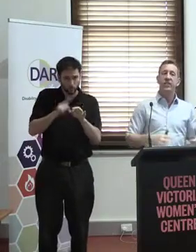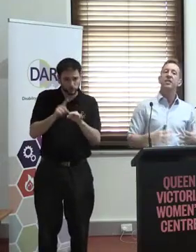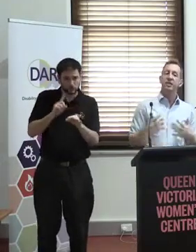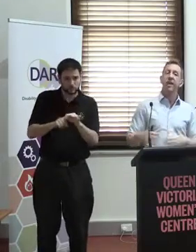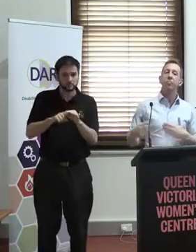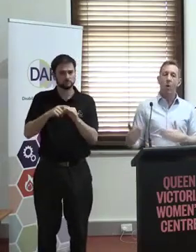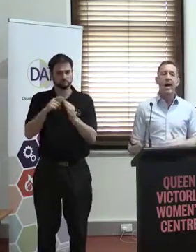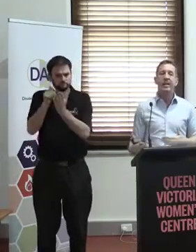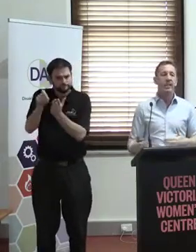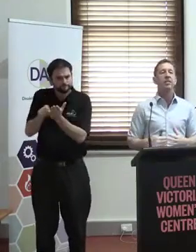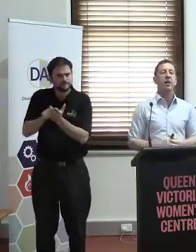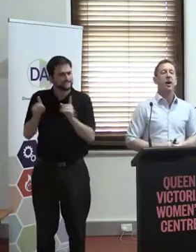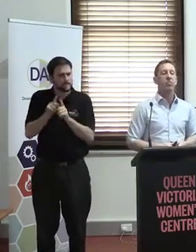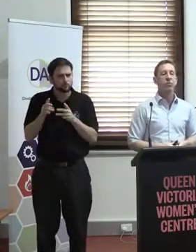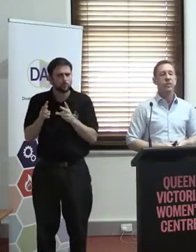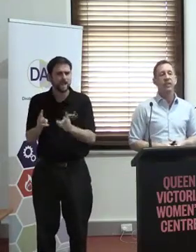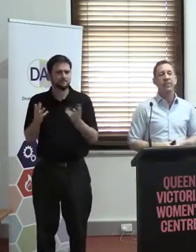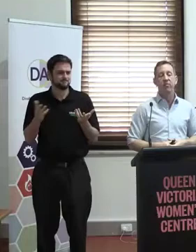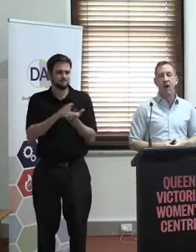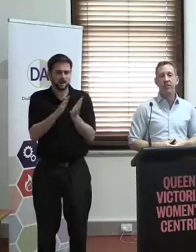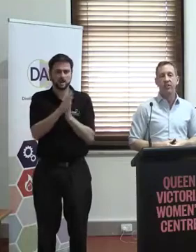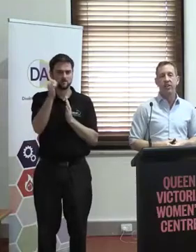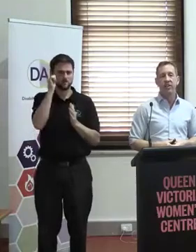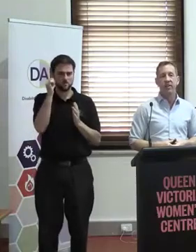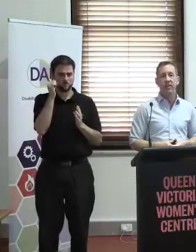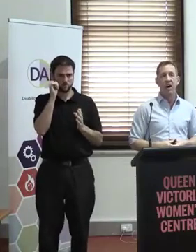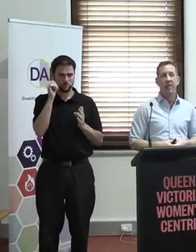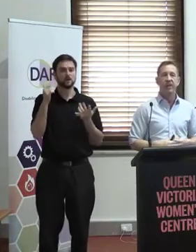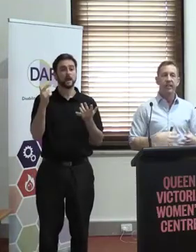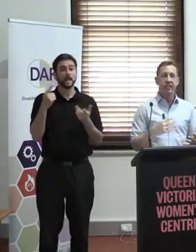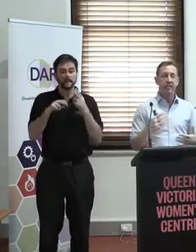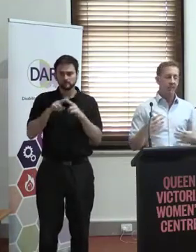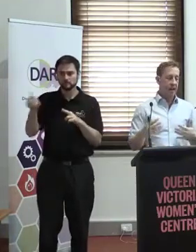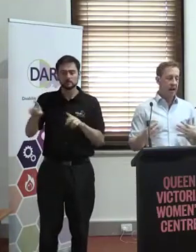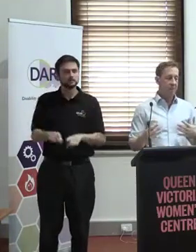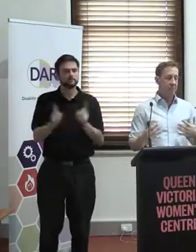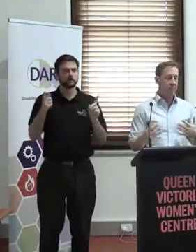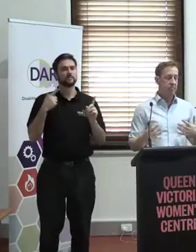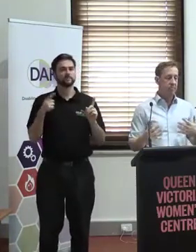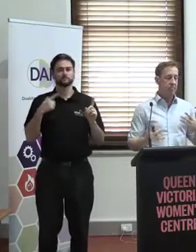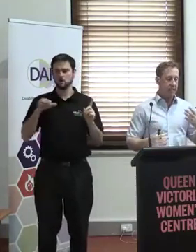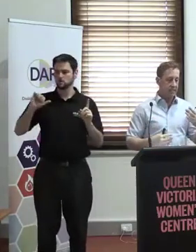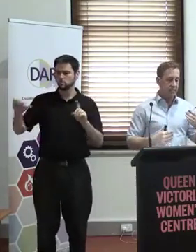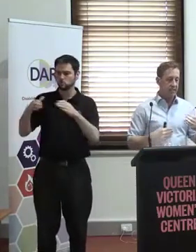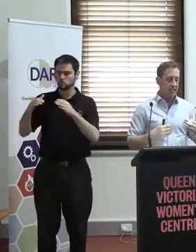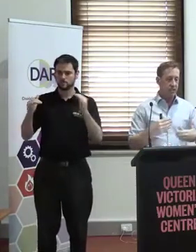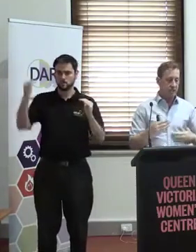the issues in the same way, which is giving rise to those very